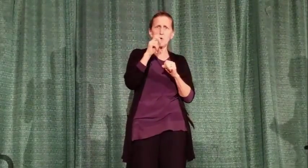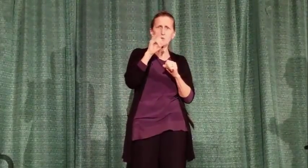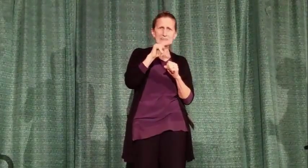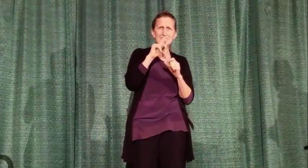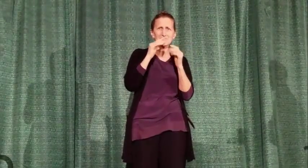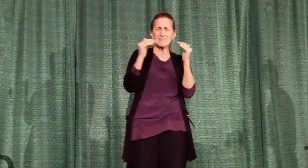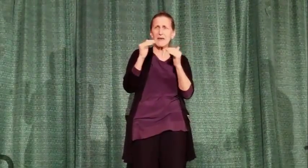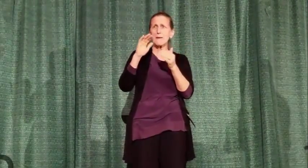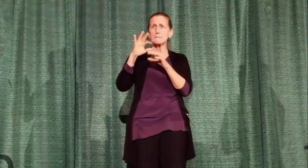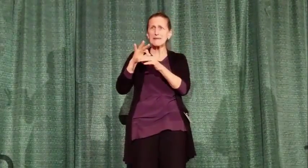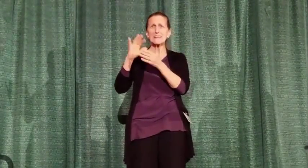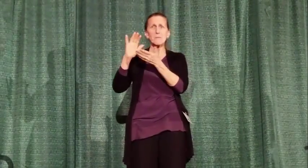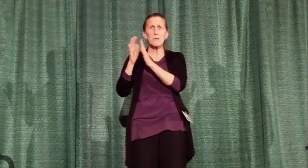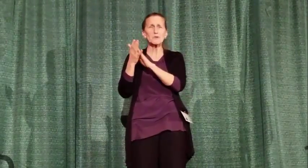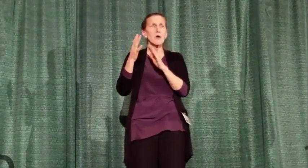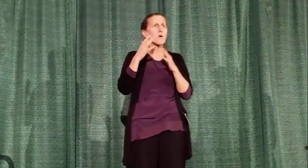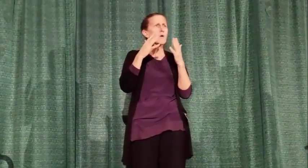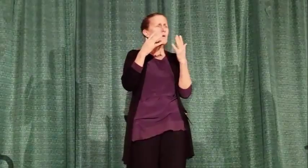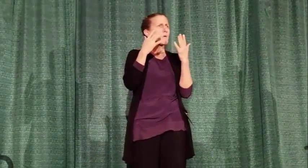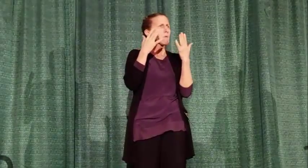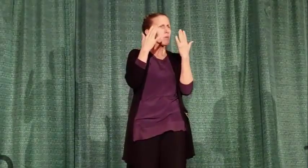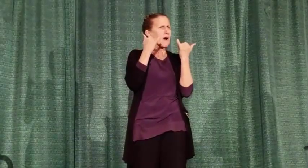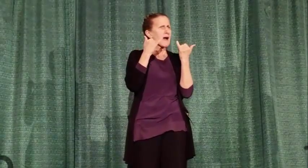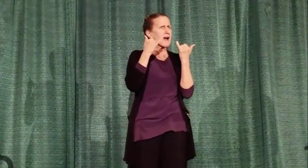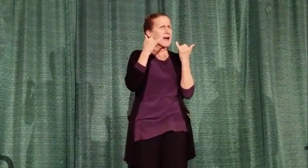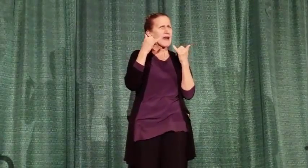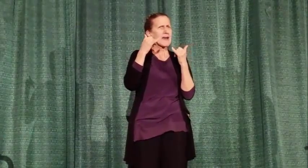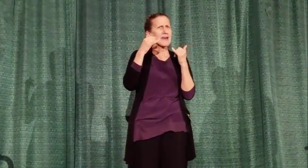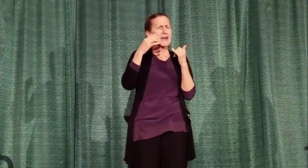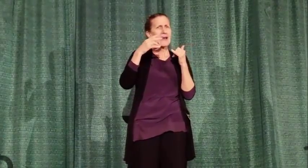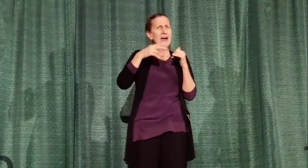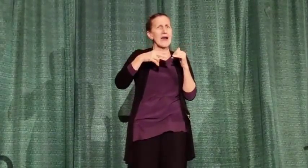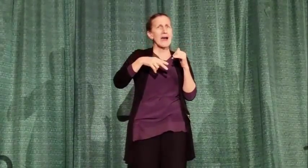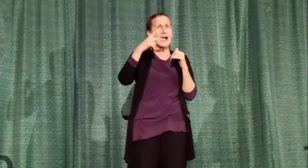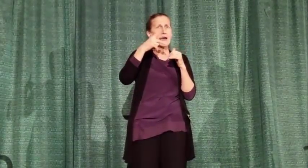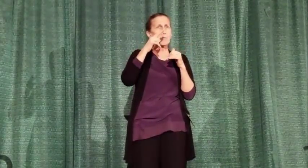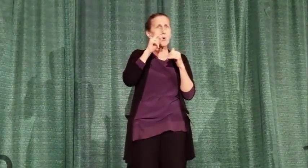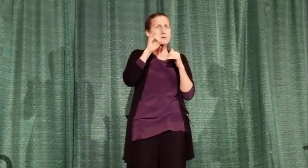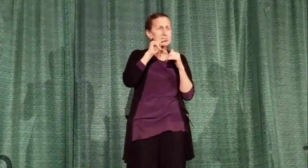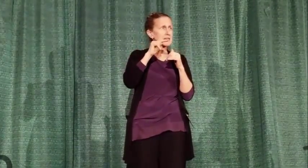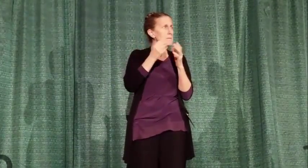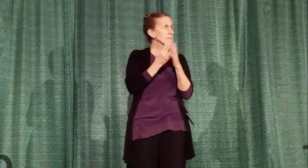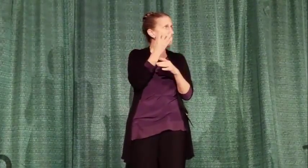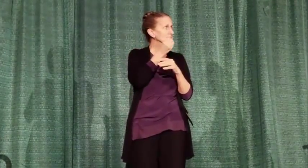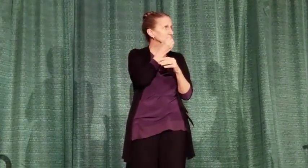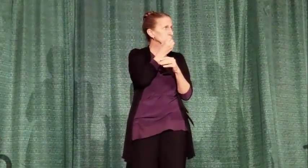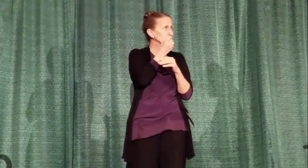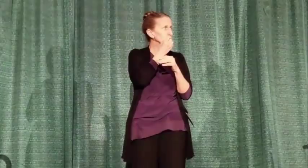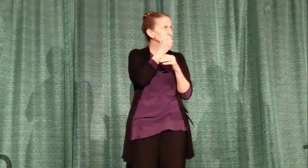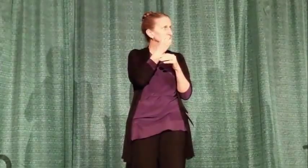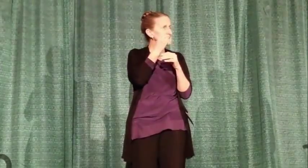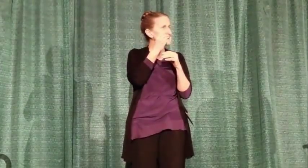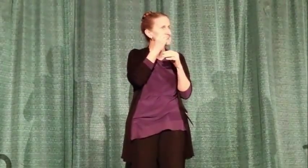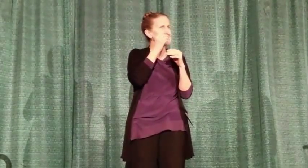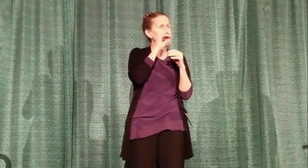burgers do. So why aren't these high protein plant foods IGF-1 promoting and lifespan shortening like the protein in the